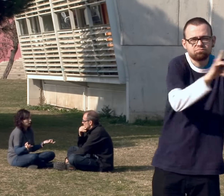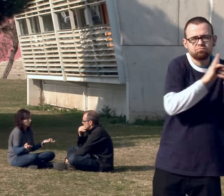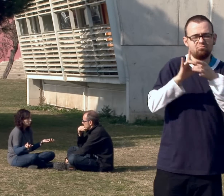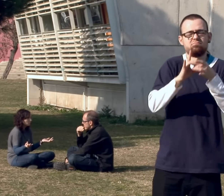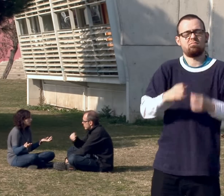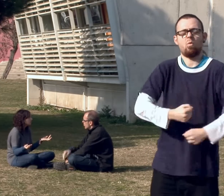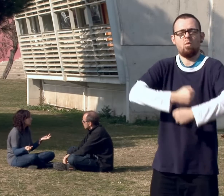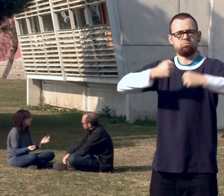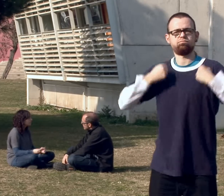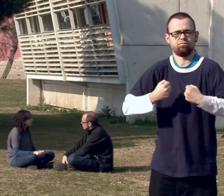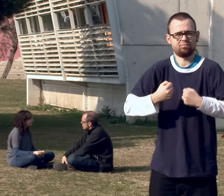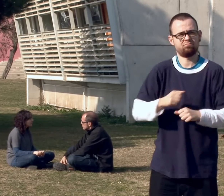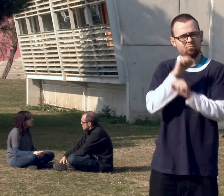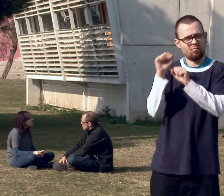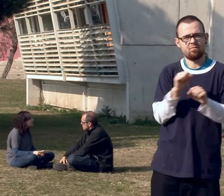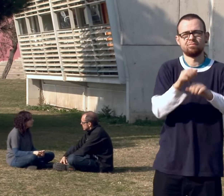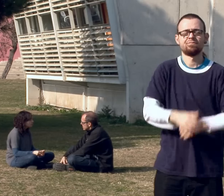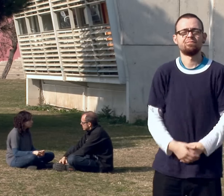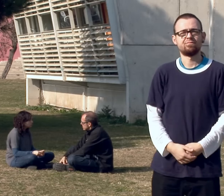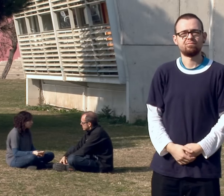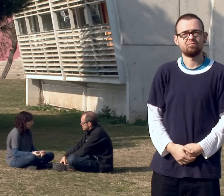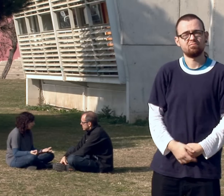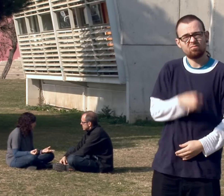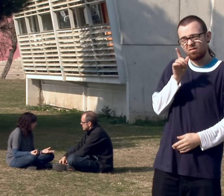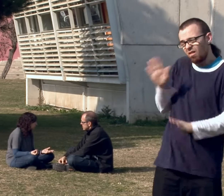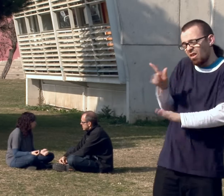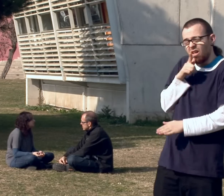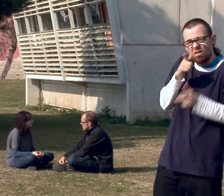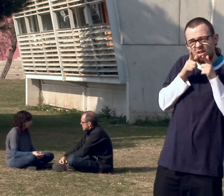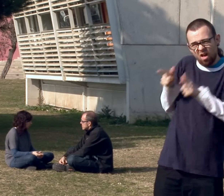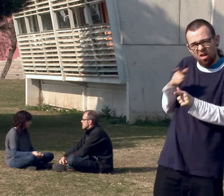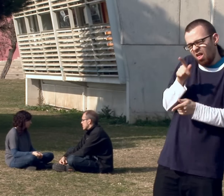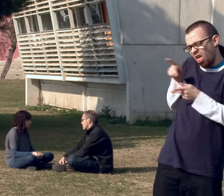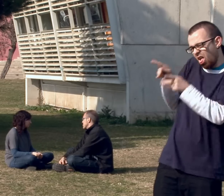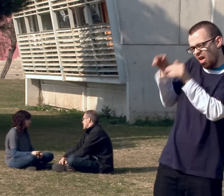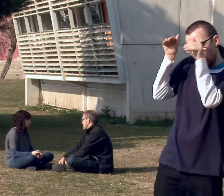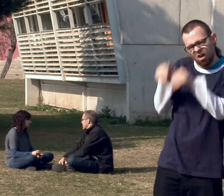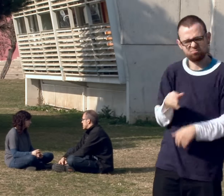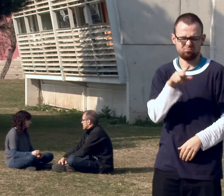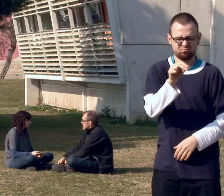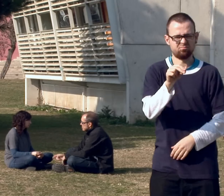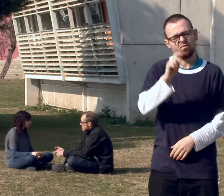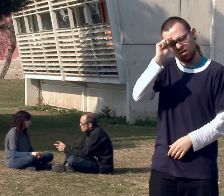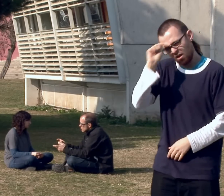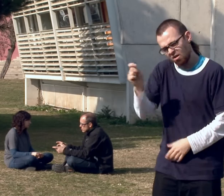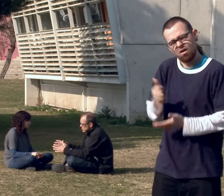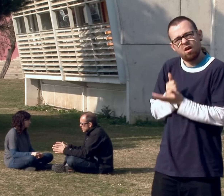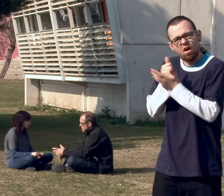add to linguistic imbalances. Don't treat languages spoken by just a few like you don't like being treated. If you have a choice,